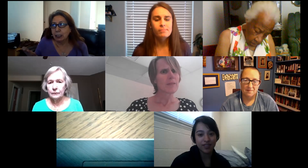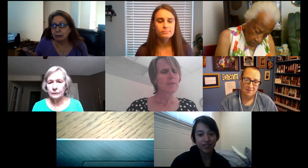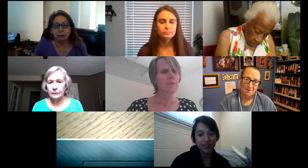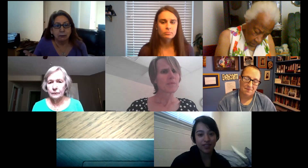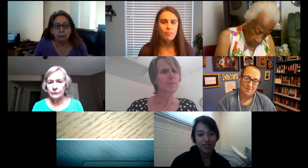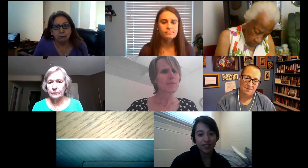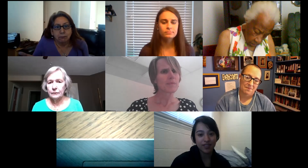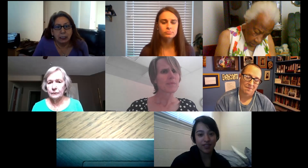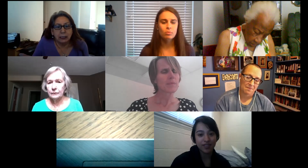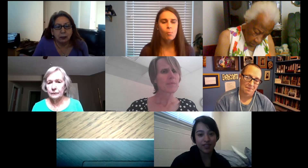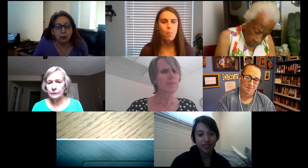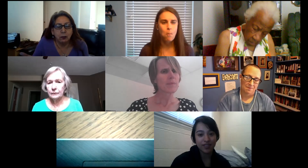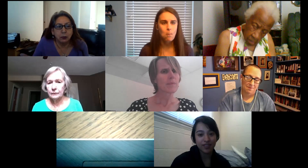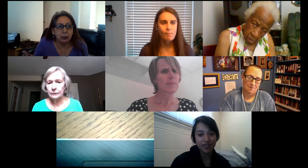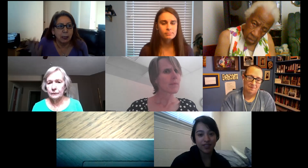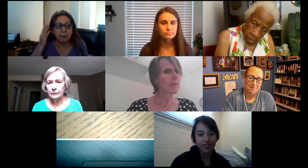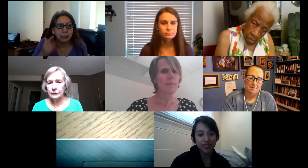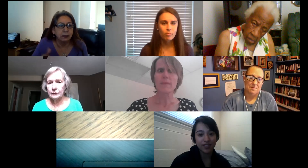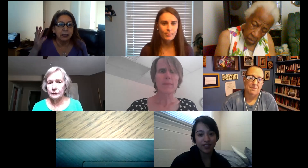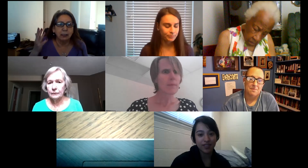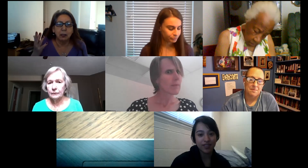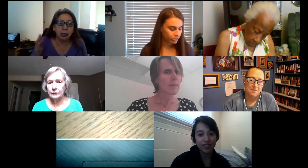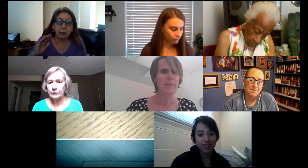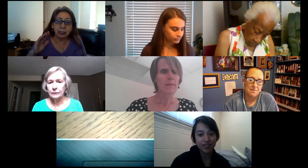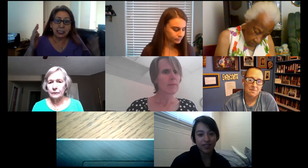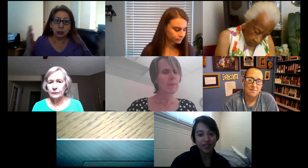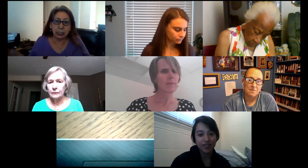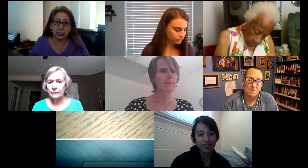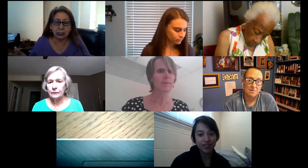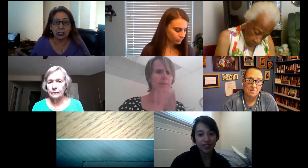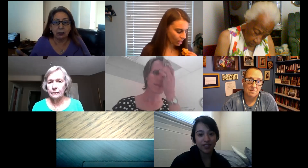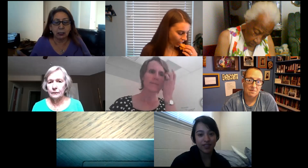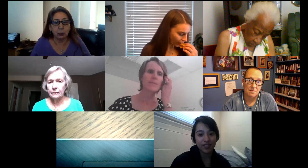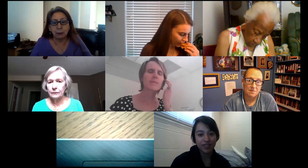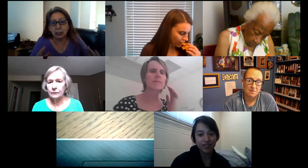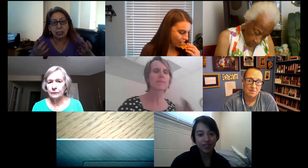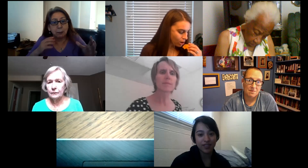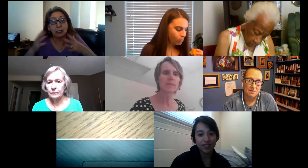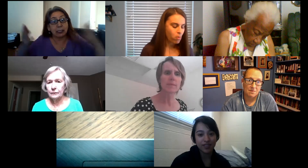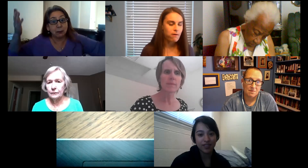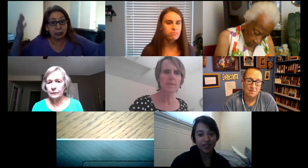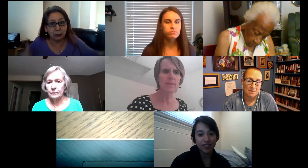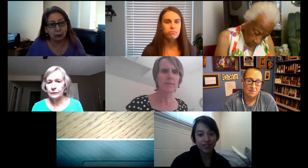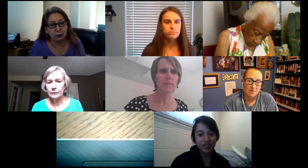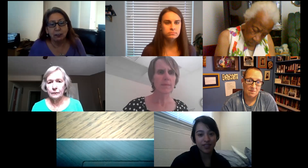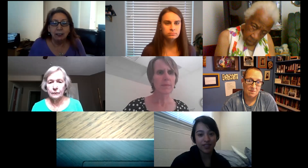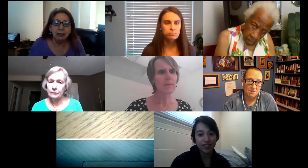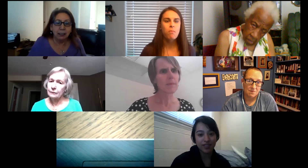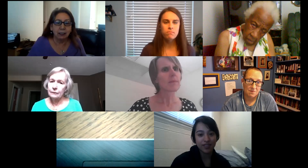like, that's it, go home. So my mind started thinking, how am I gonna educate this child? How am I gonna communicate with her? And all